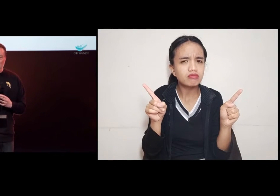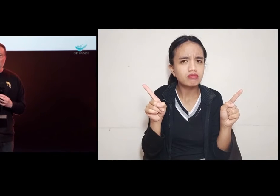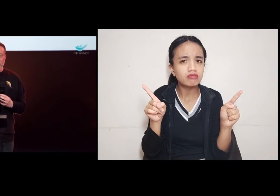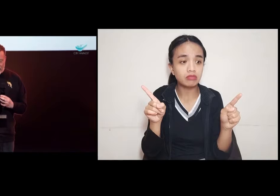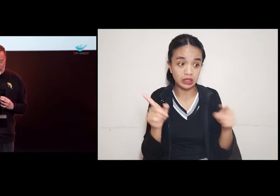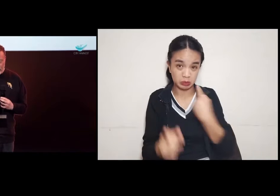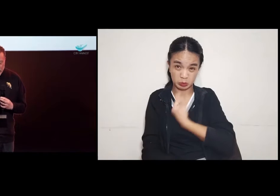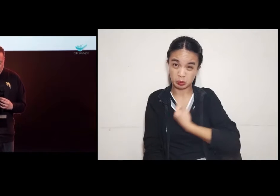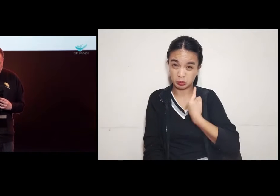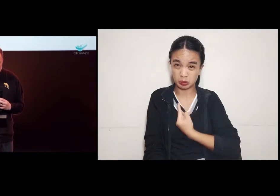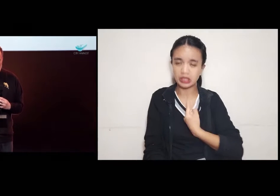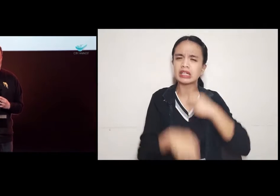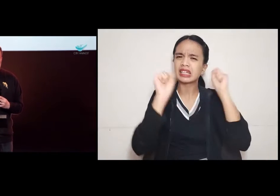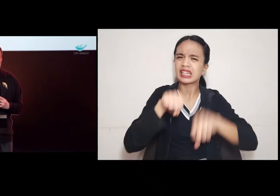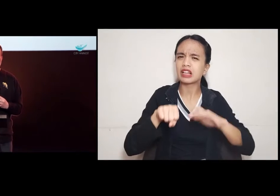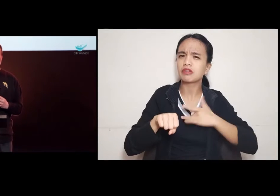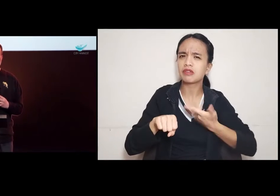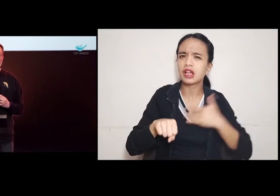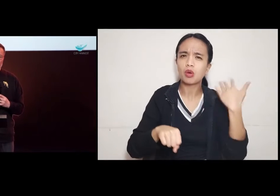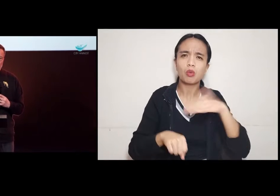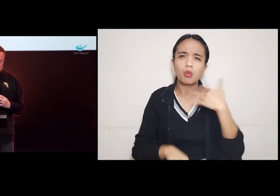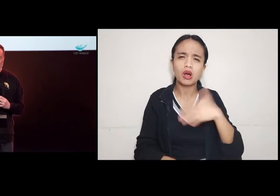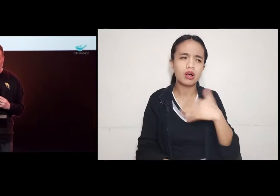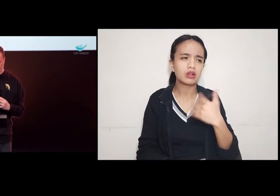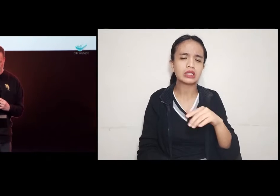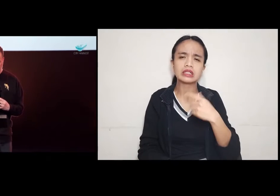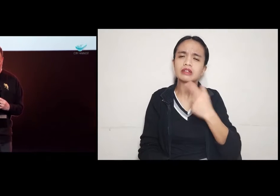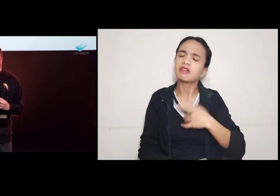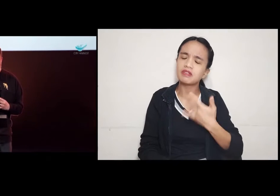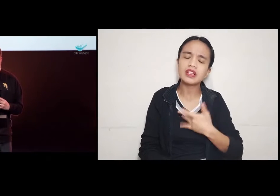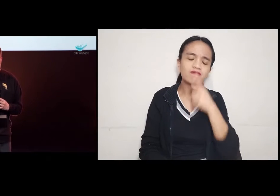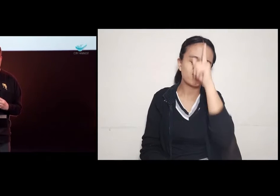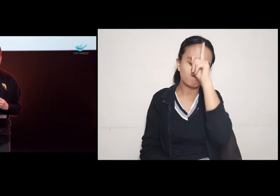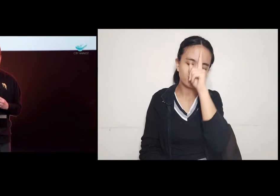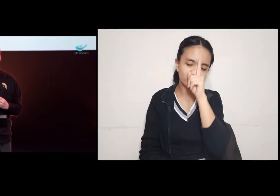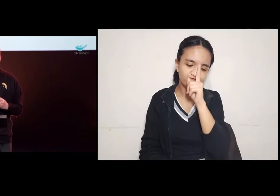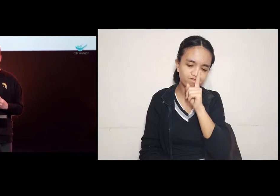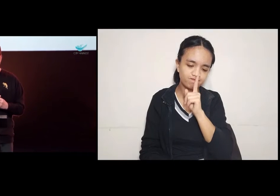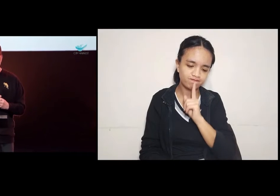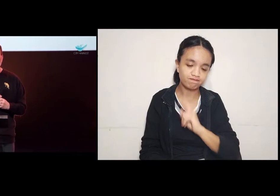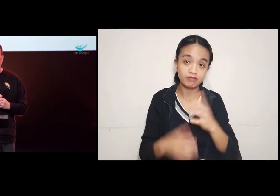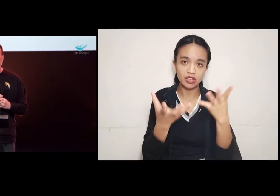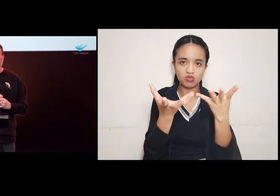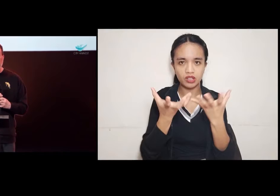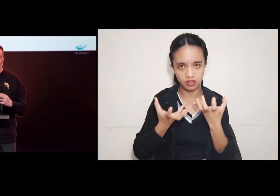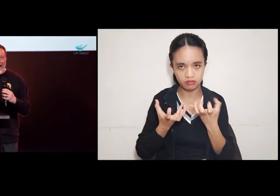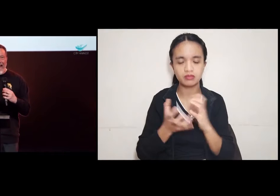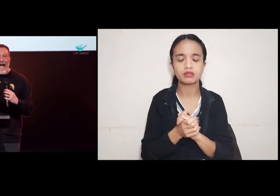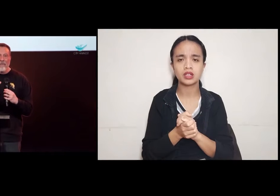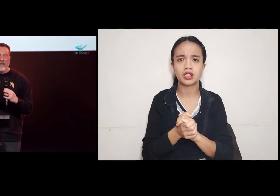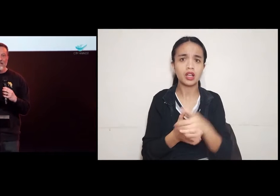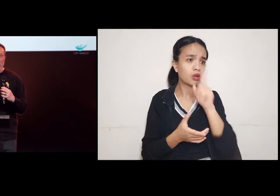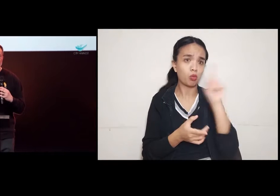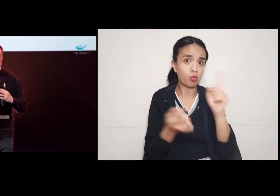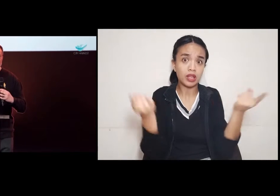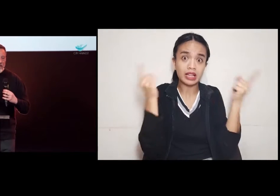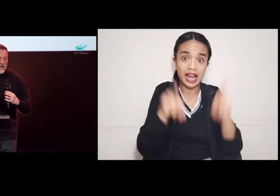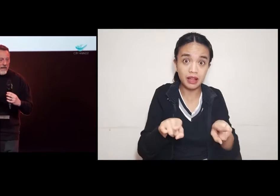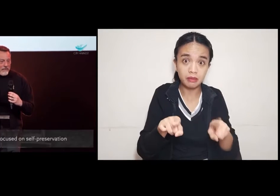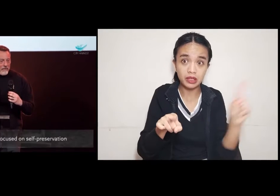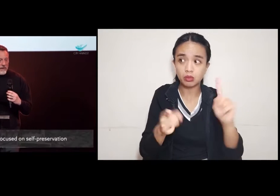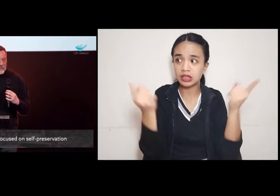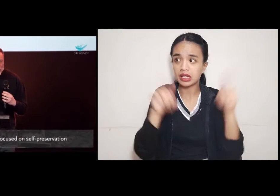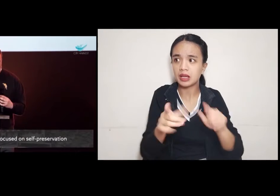our aloneness, we can feel an incredible sense of loneliness and desperation. And what can happen is that we